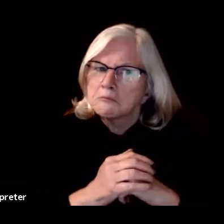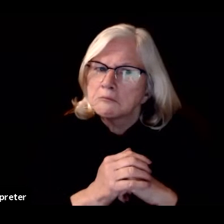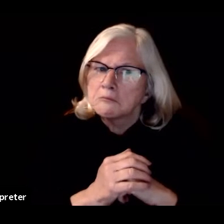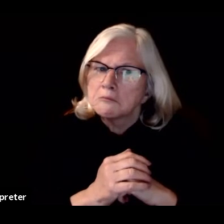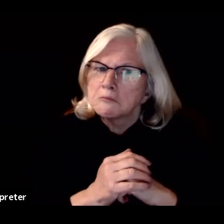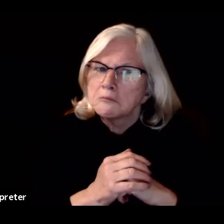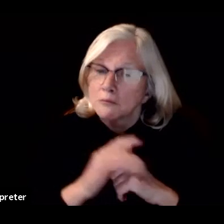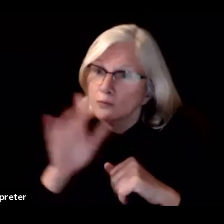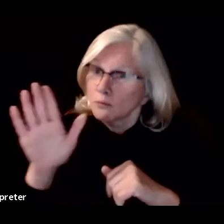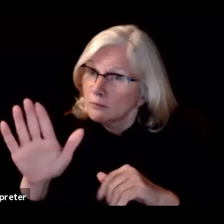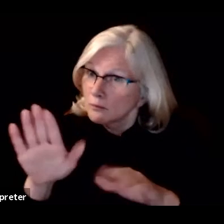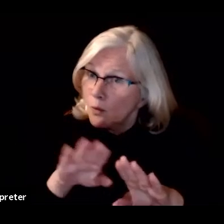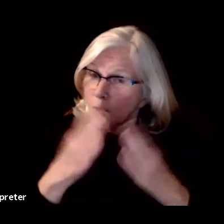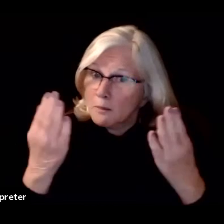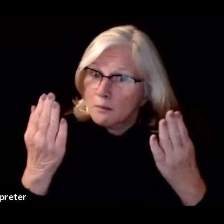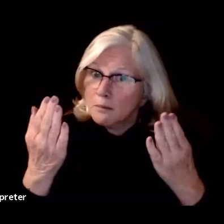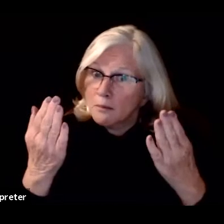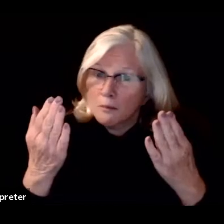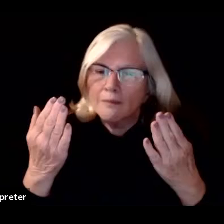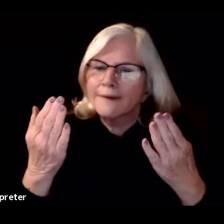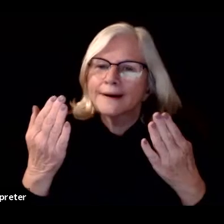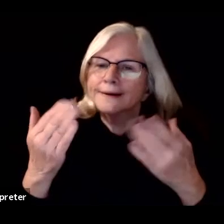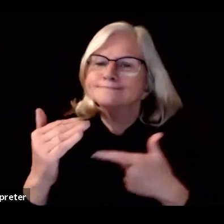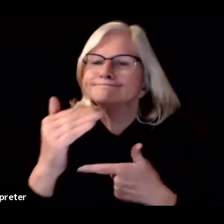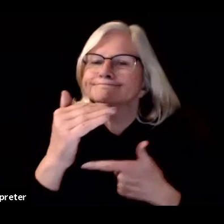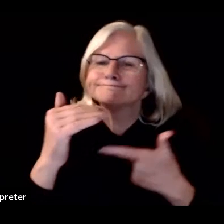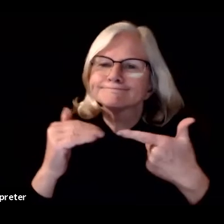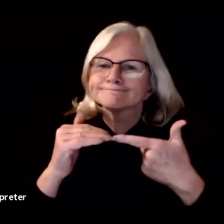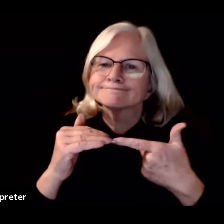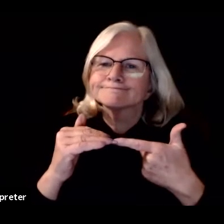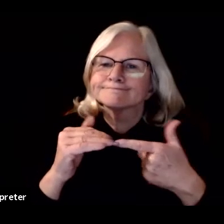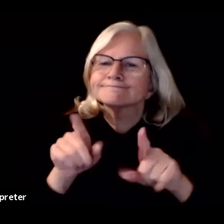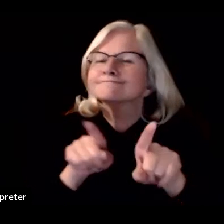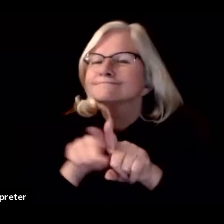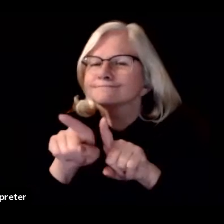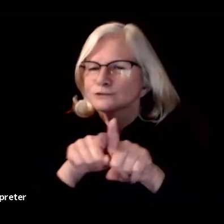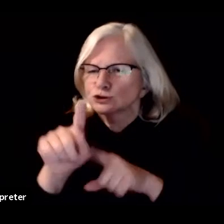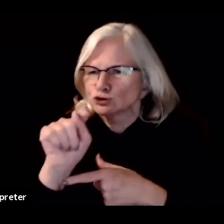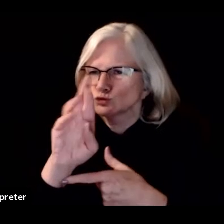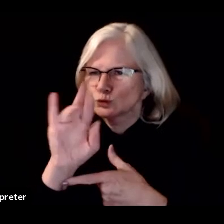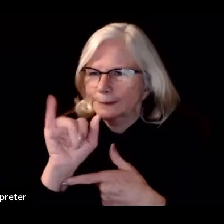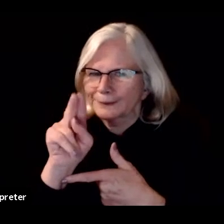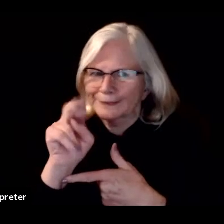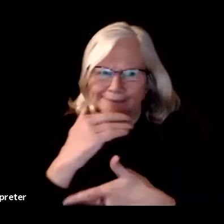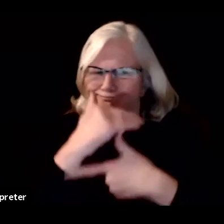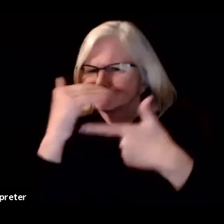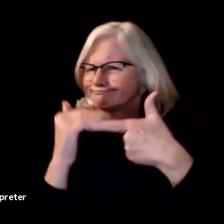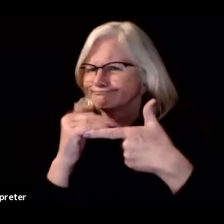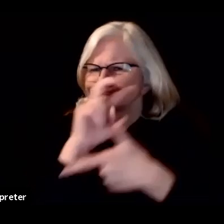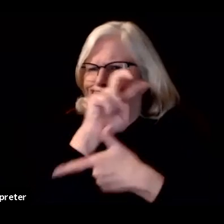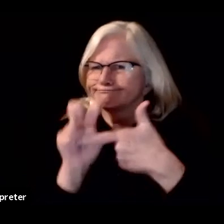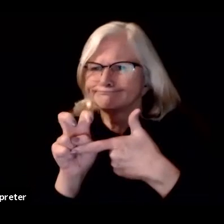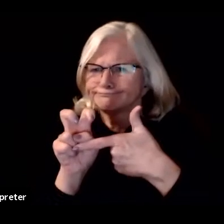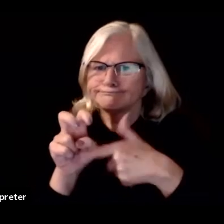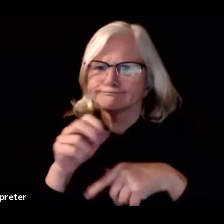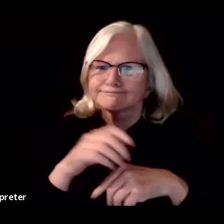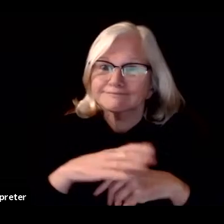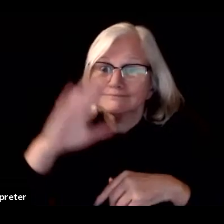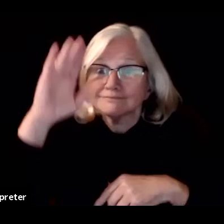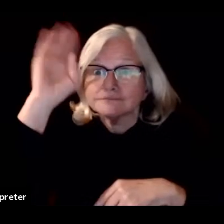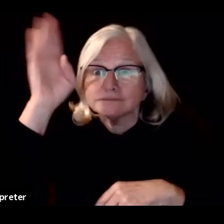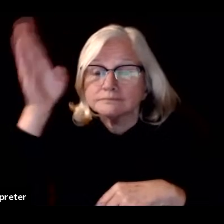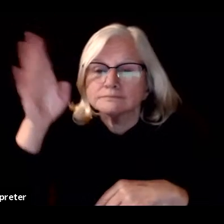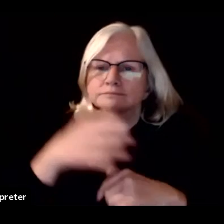We have a question from Jeremy Olson from Star Tribune. Your line is open. Hi, I wanted to ask